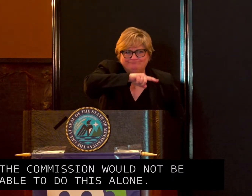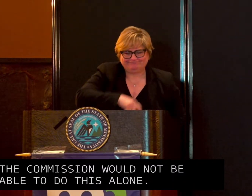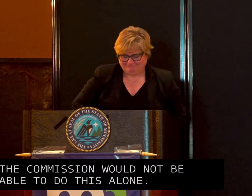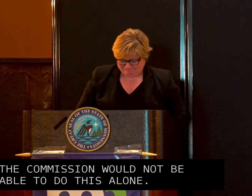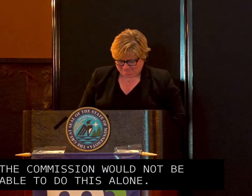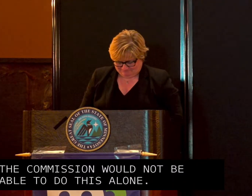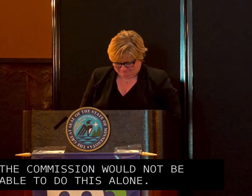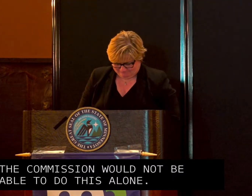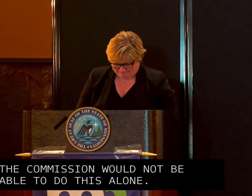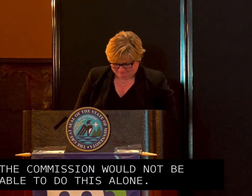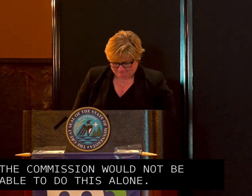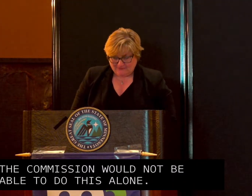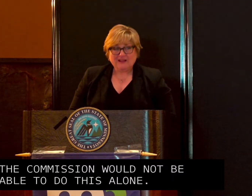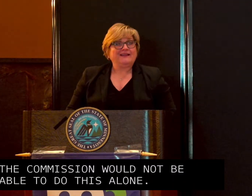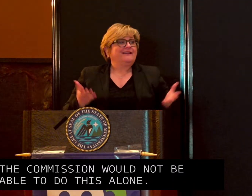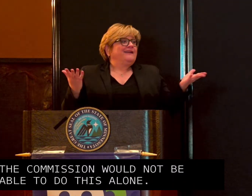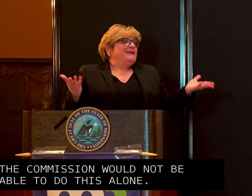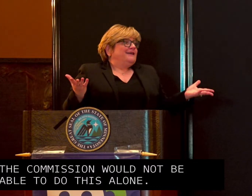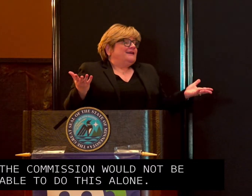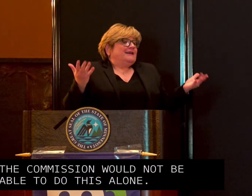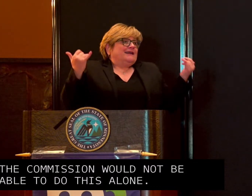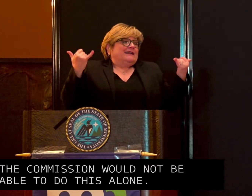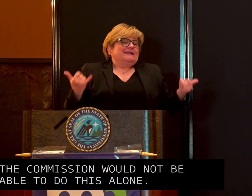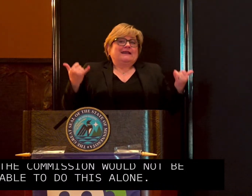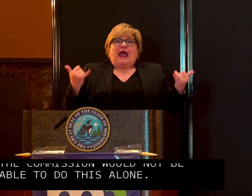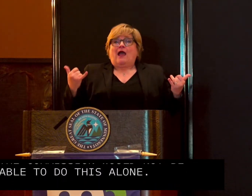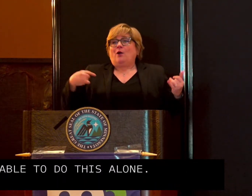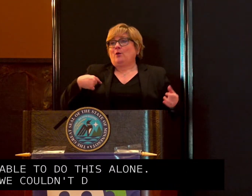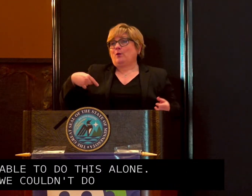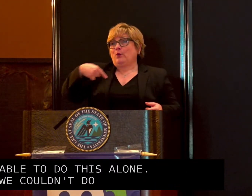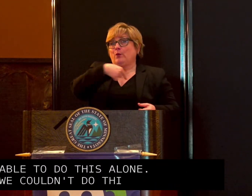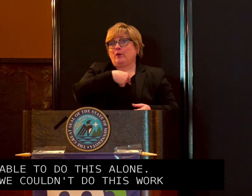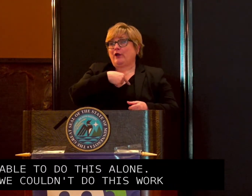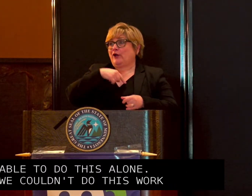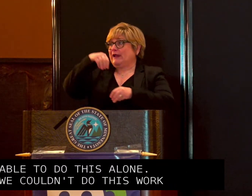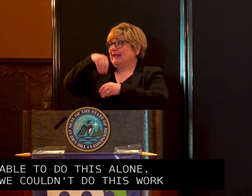We couldn't do this work without each of you.